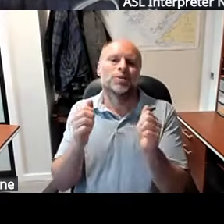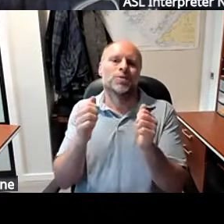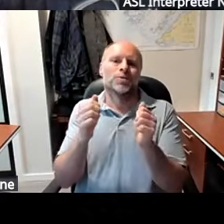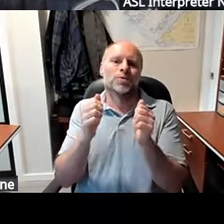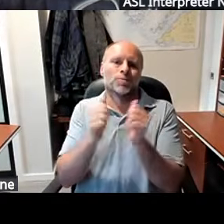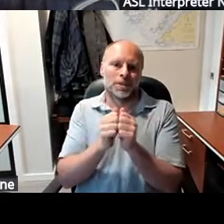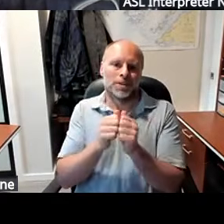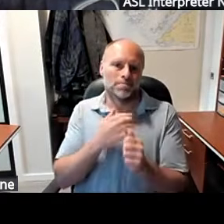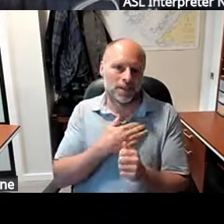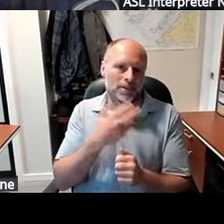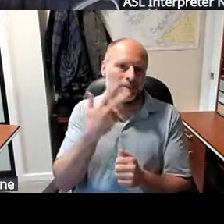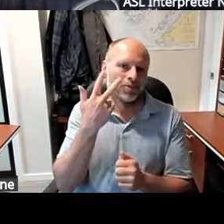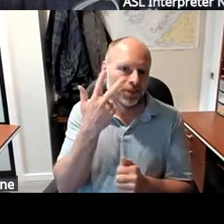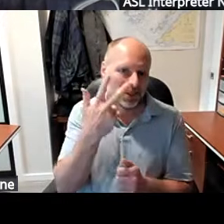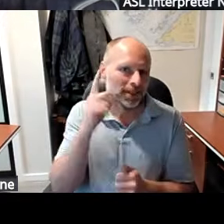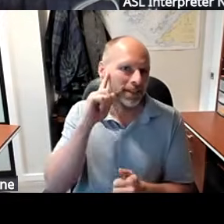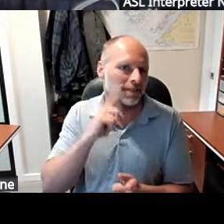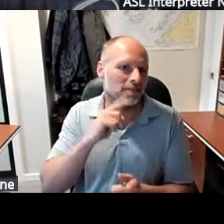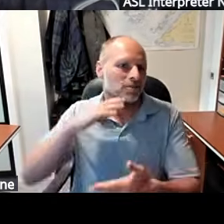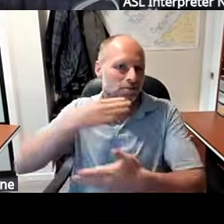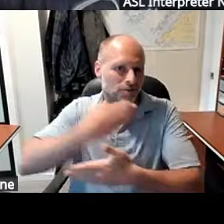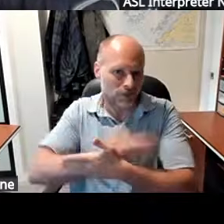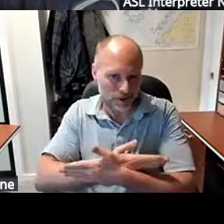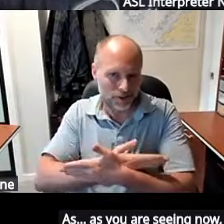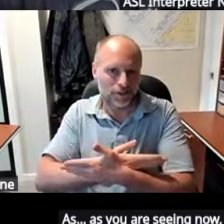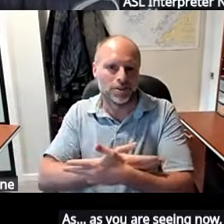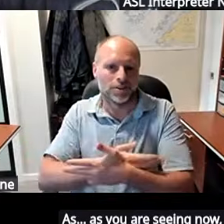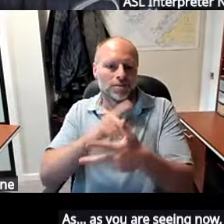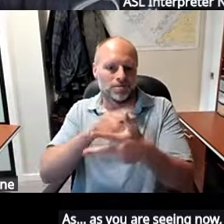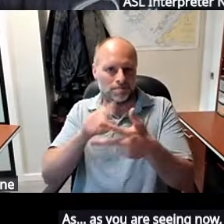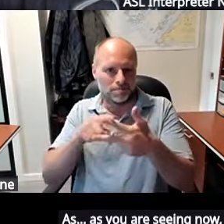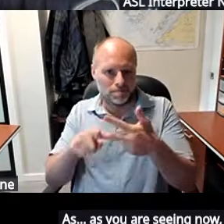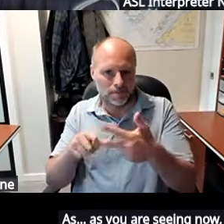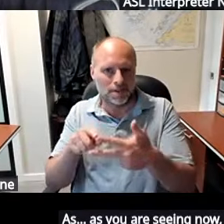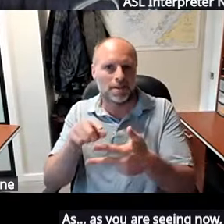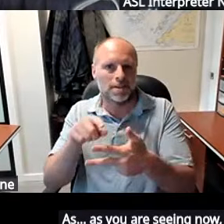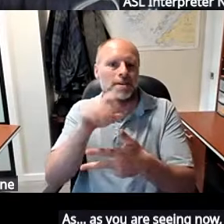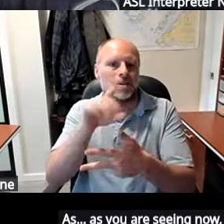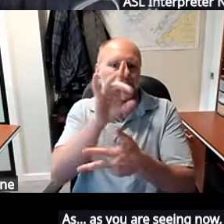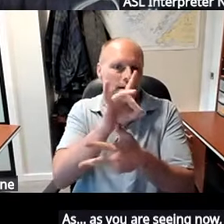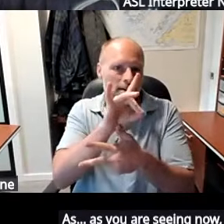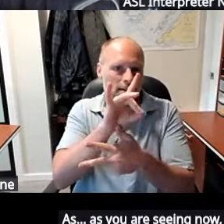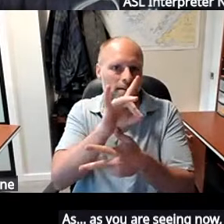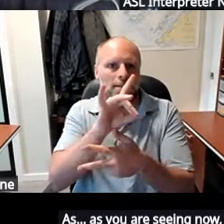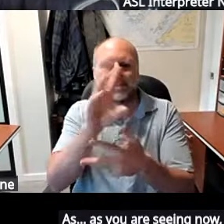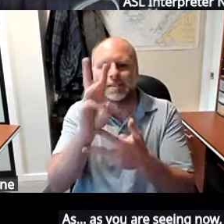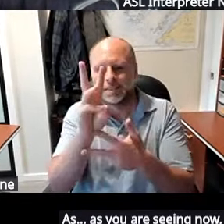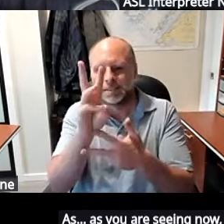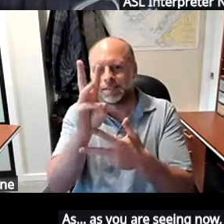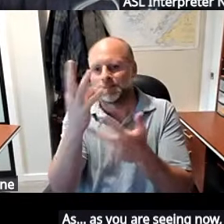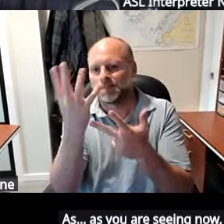as you are seeing now, there are things that we have to go through in the system, and I have gone through this with my 3 daughters,